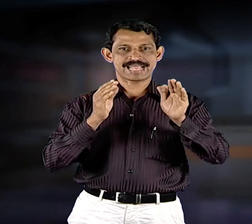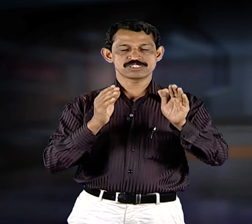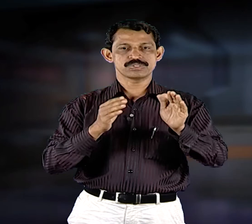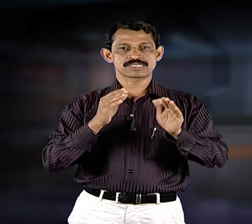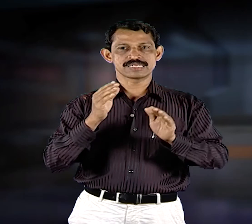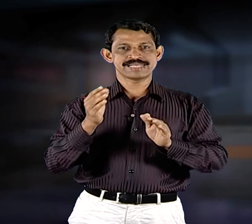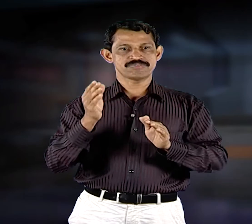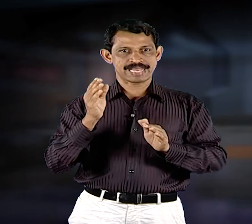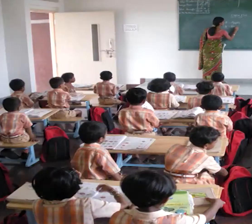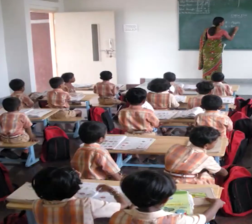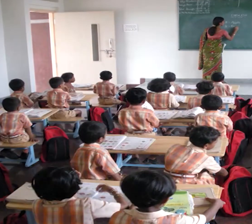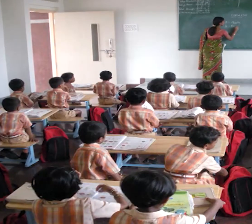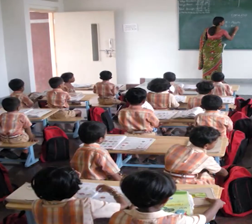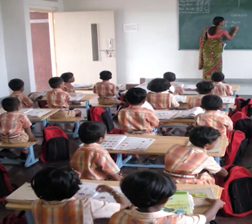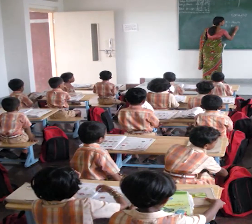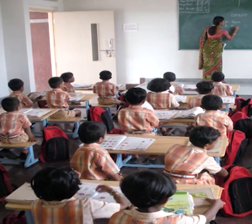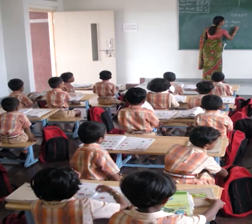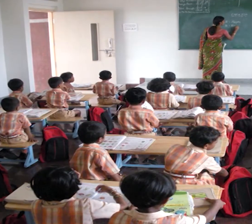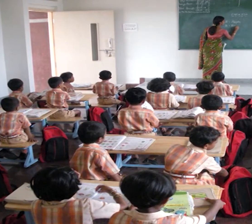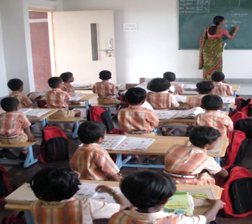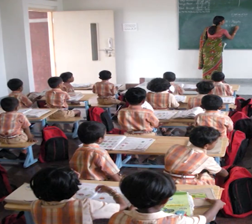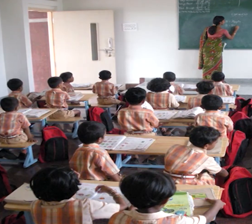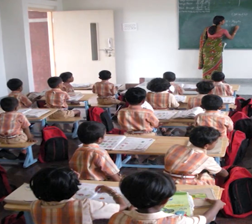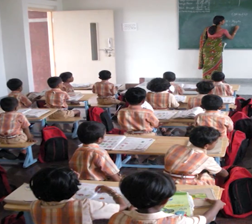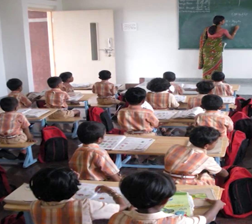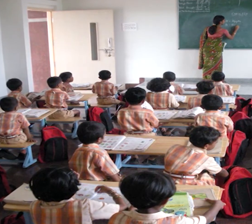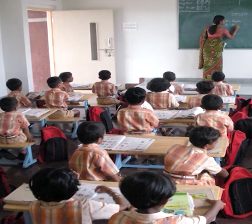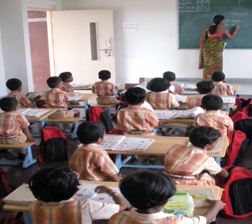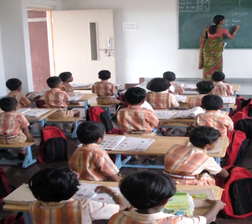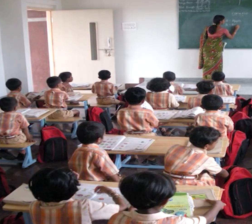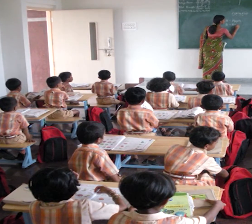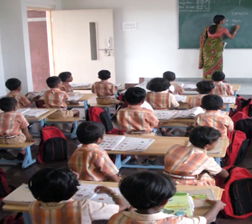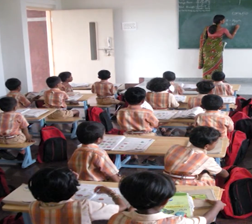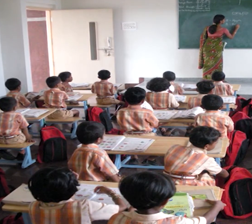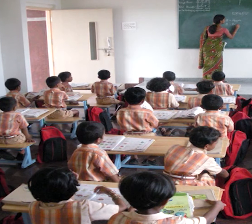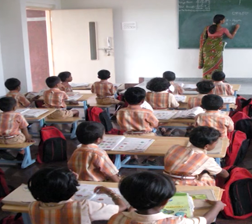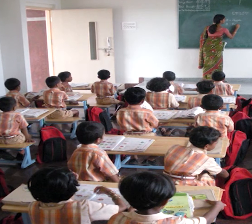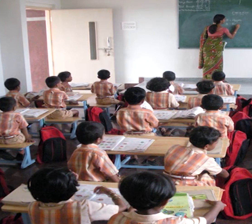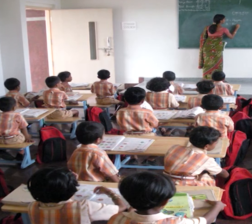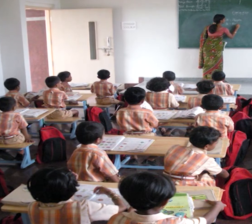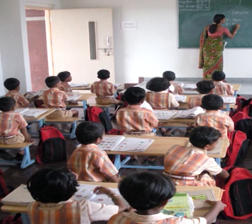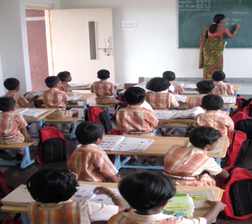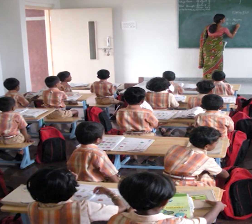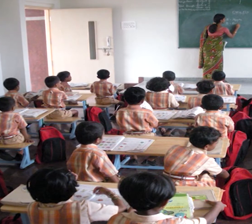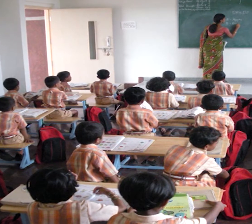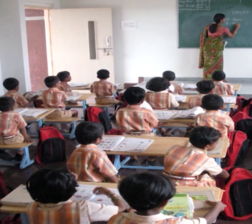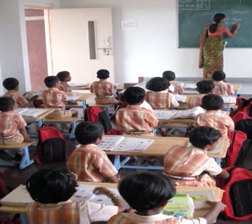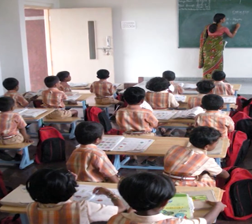to inculcate values may occur from unexpected incidents and situations arising in classrooms, within the